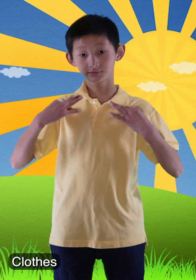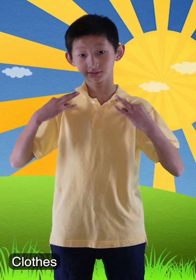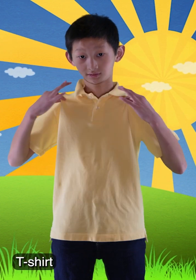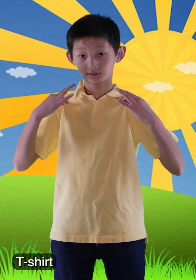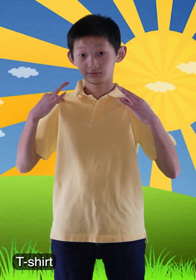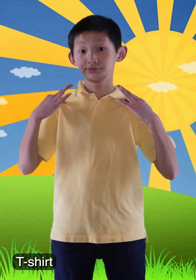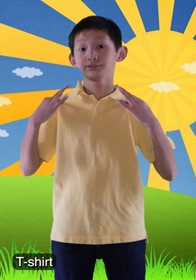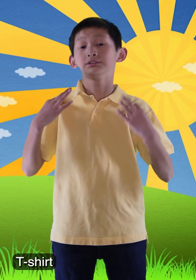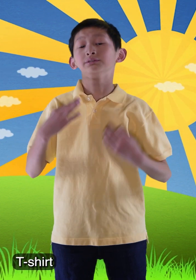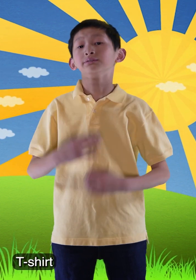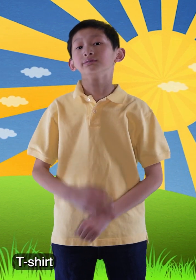Short sleeve shirt.